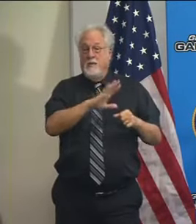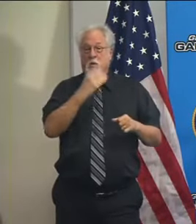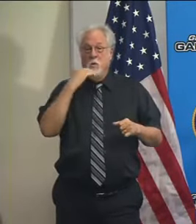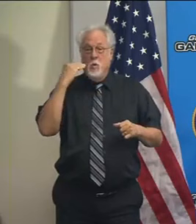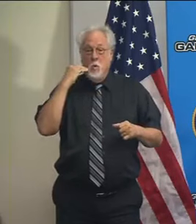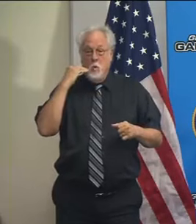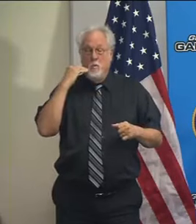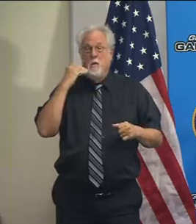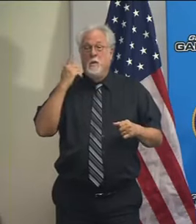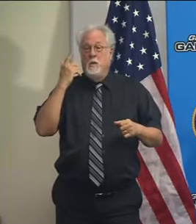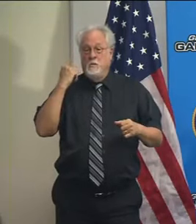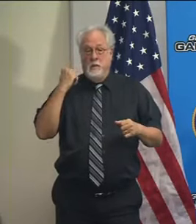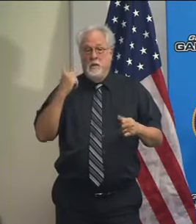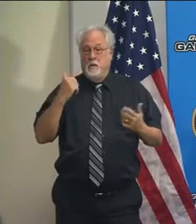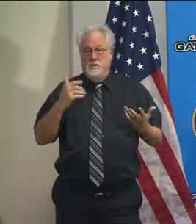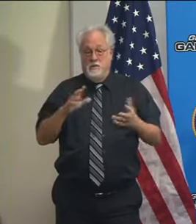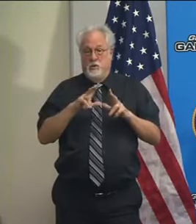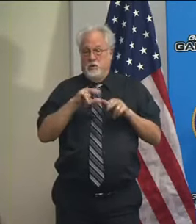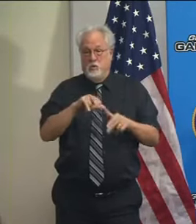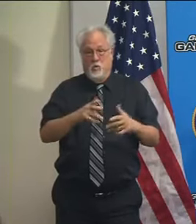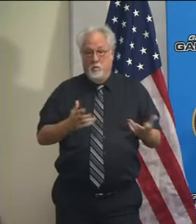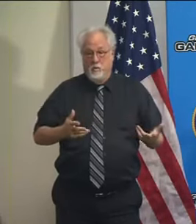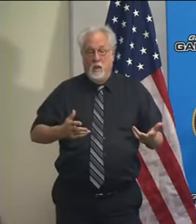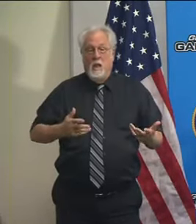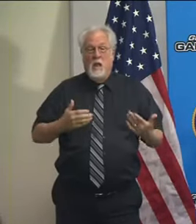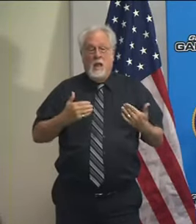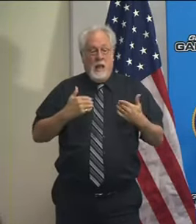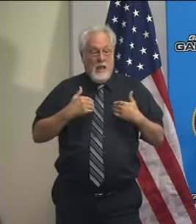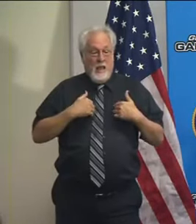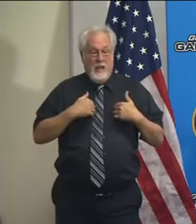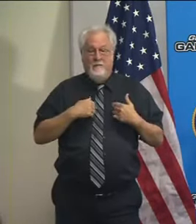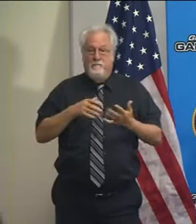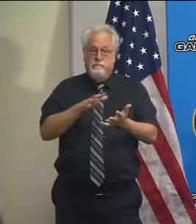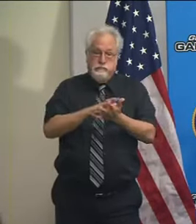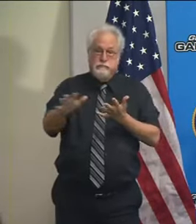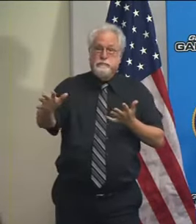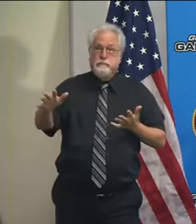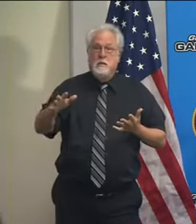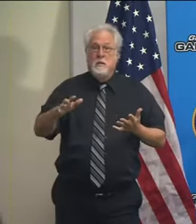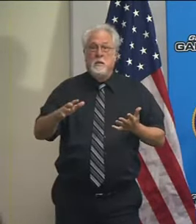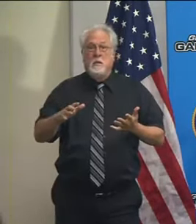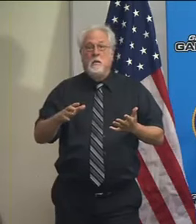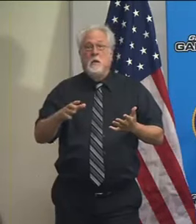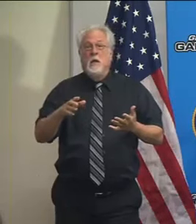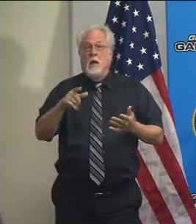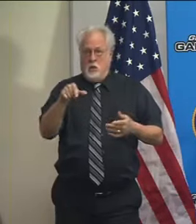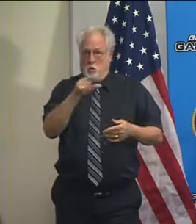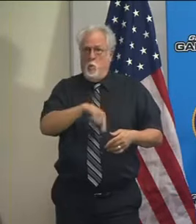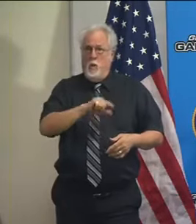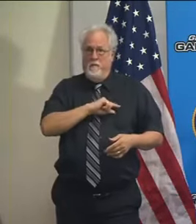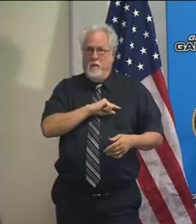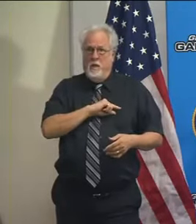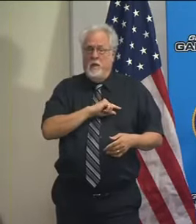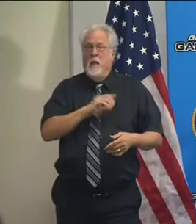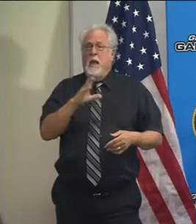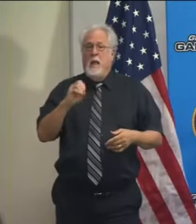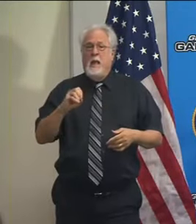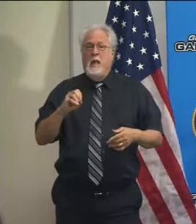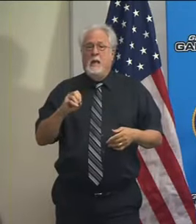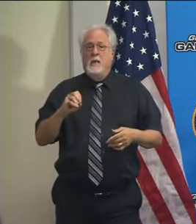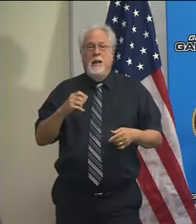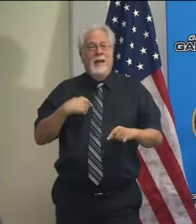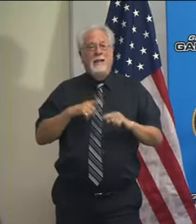because of the storm and they have these extraordinary expenses, that they do qualify. And